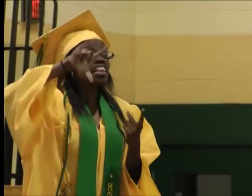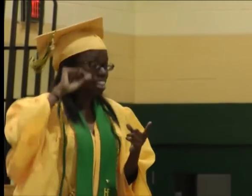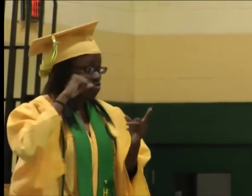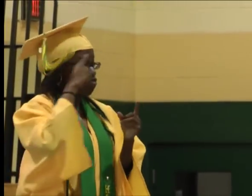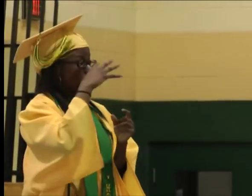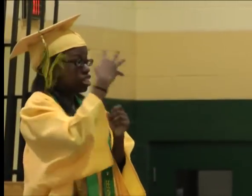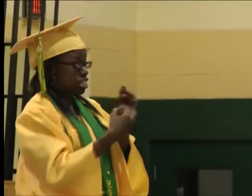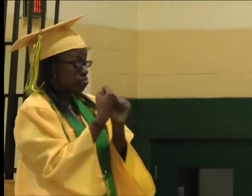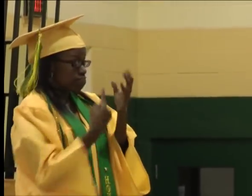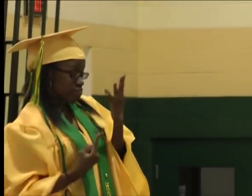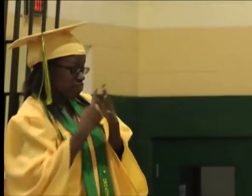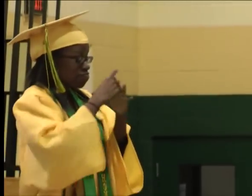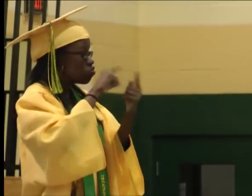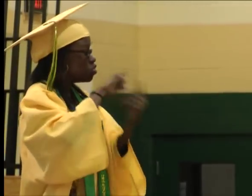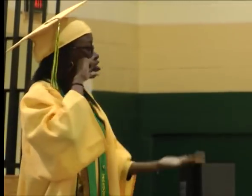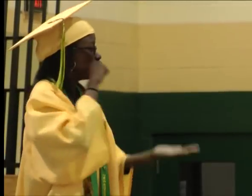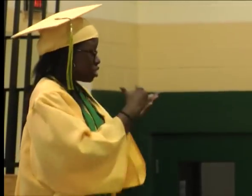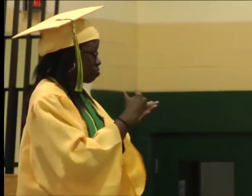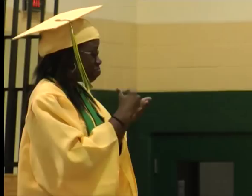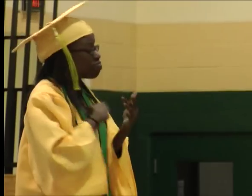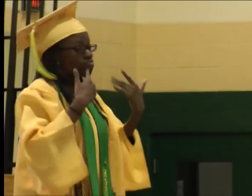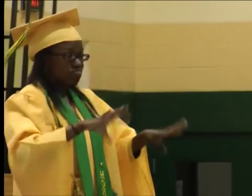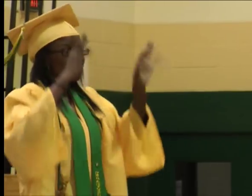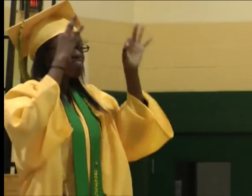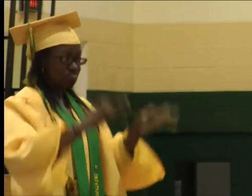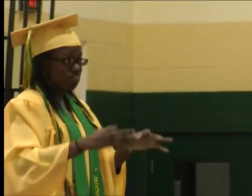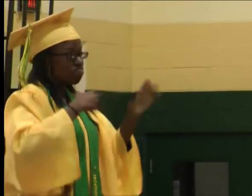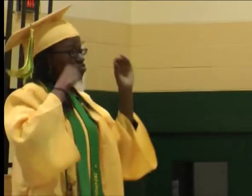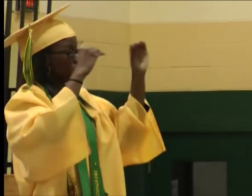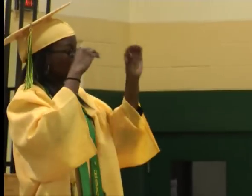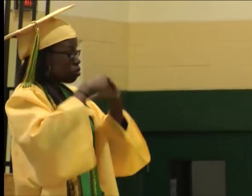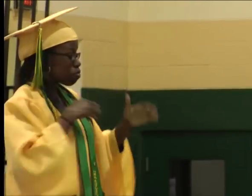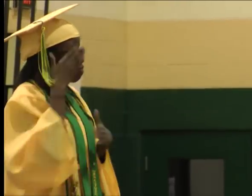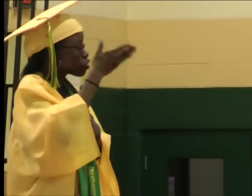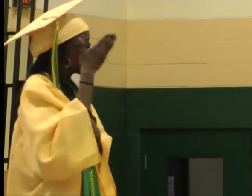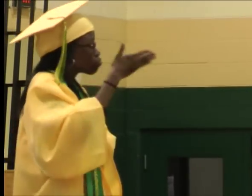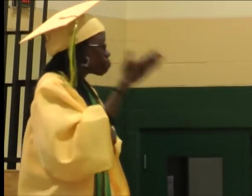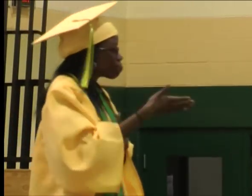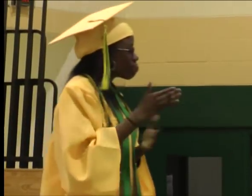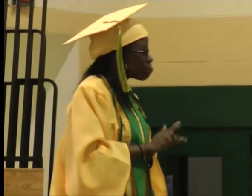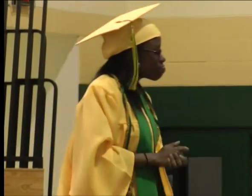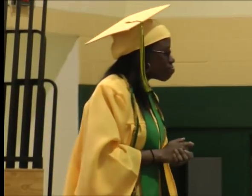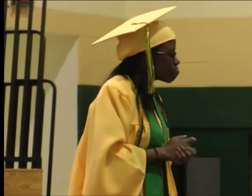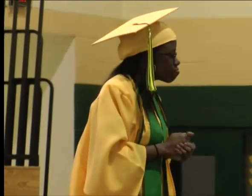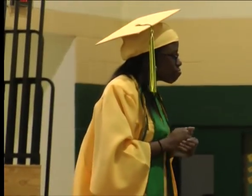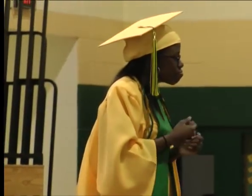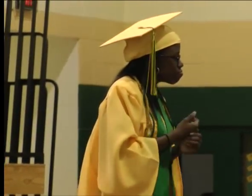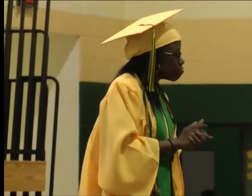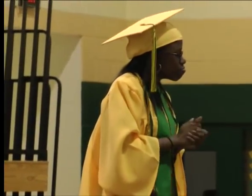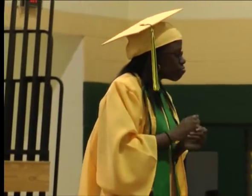reach my own goals. I intend to attend the alphabet university and obtain my four year degree and after that I want to become a teacher.